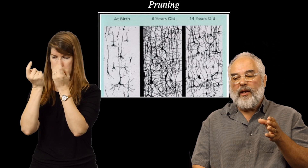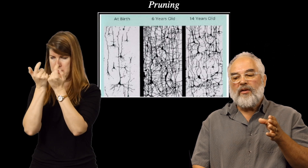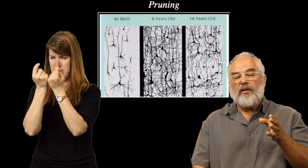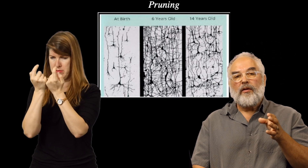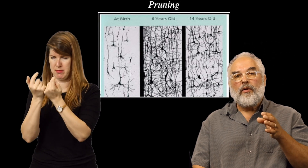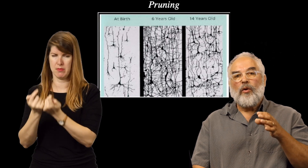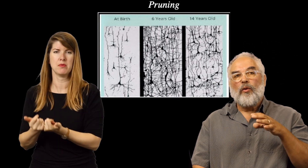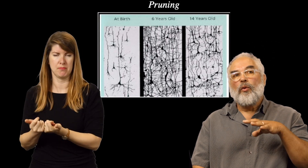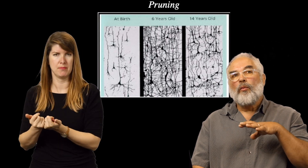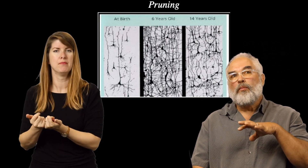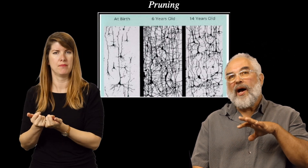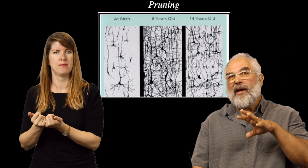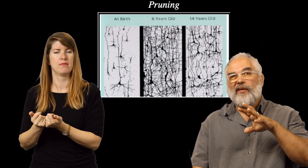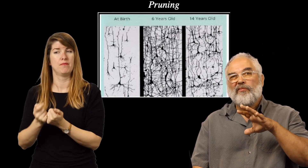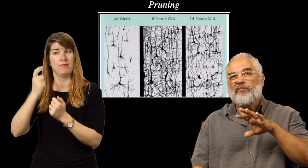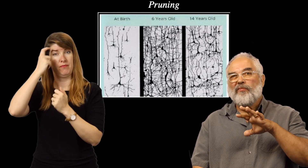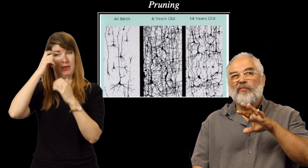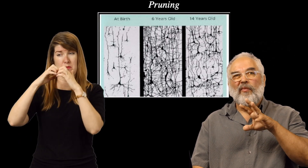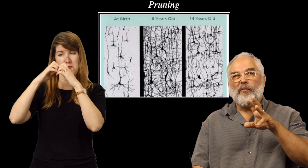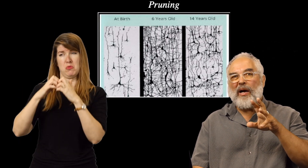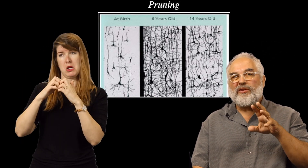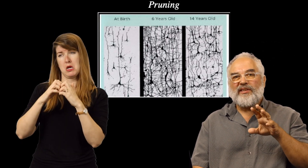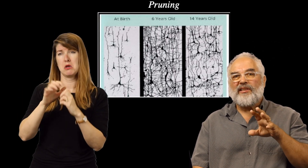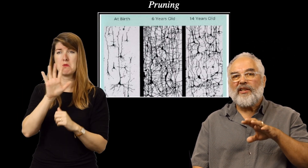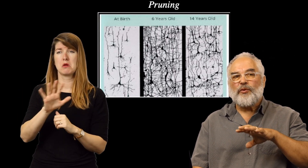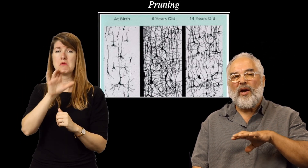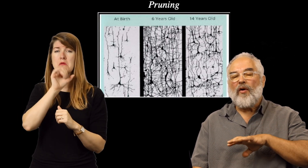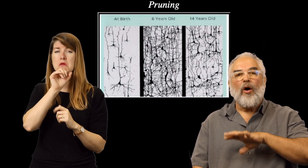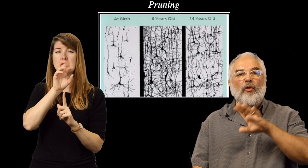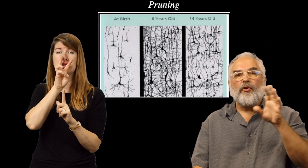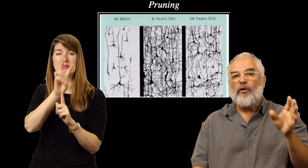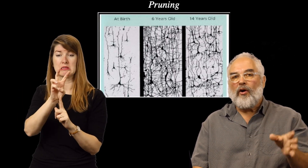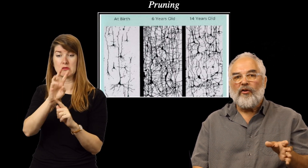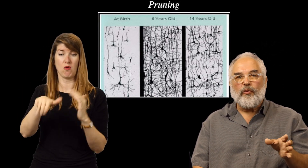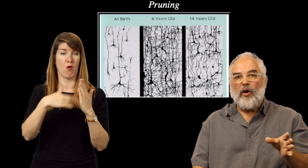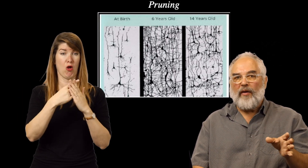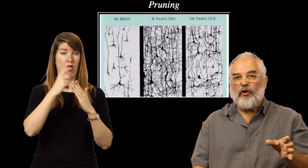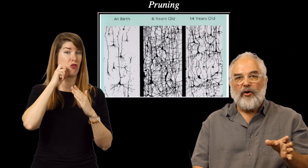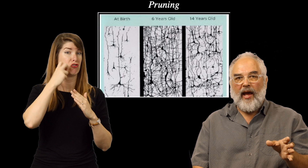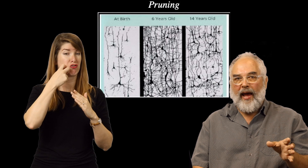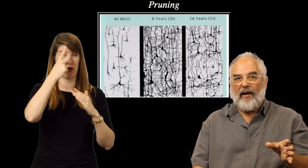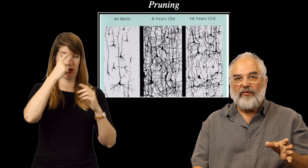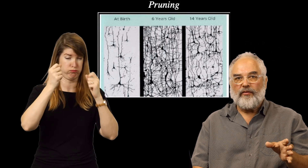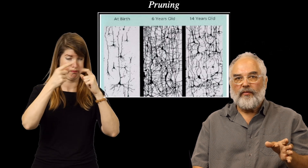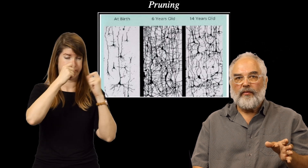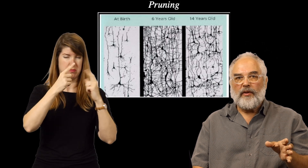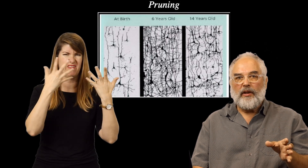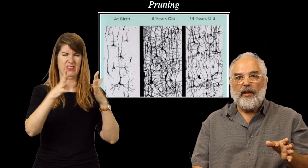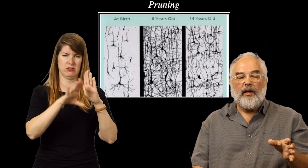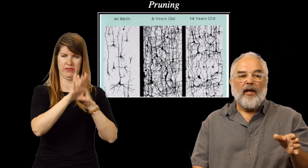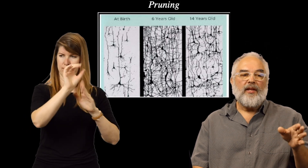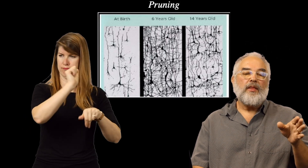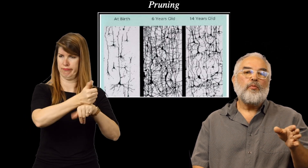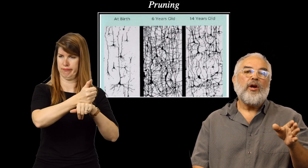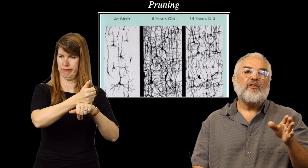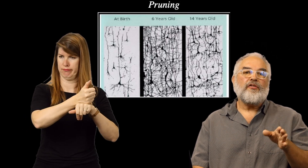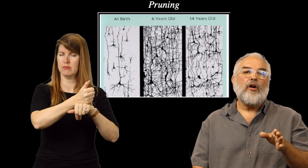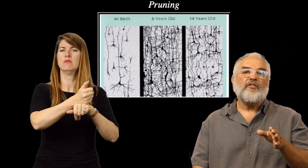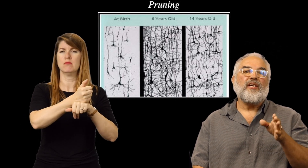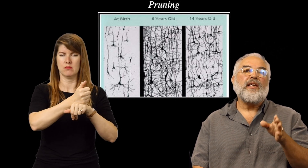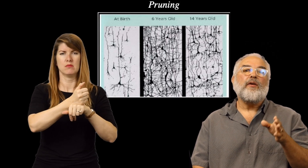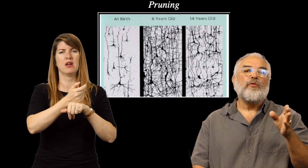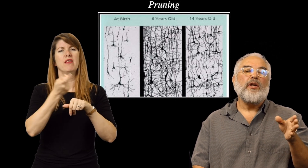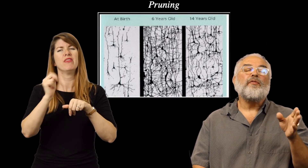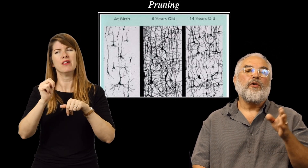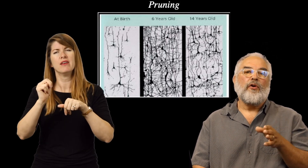where the brain, by about 6, we have all the neurons we're ever going to have. And then the brain